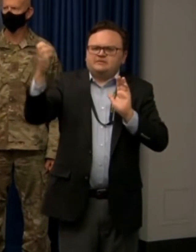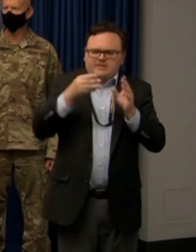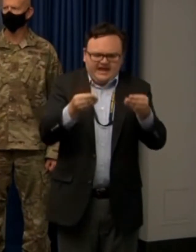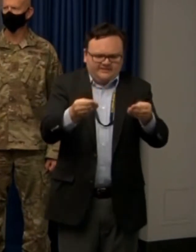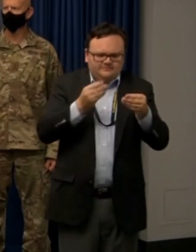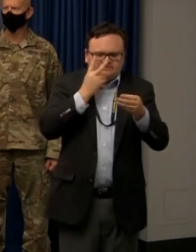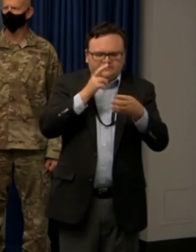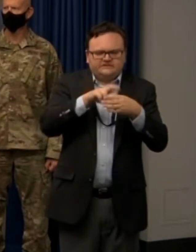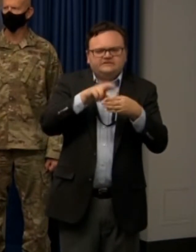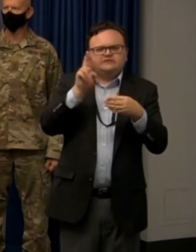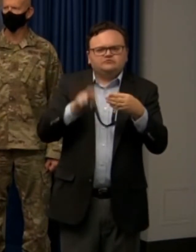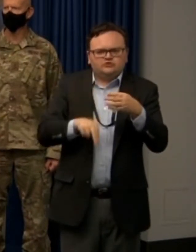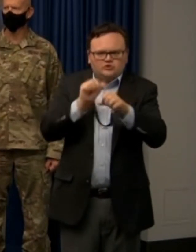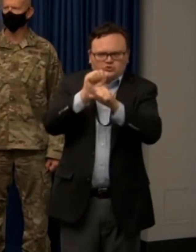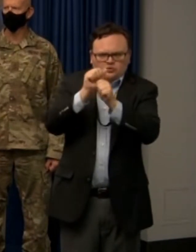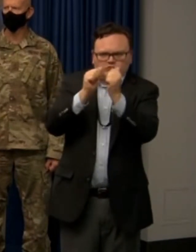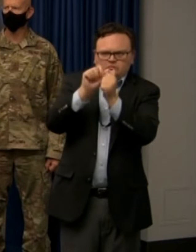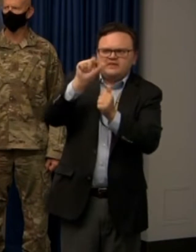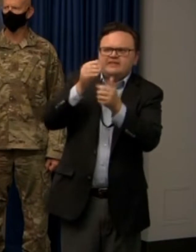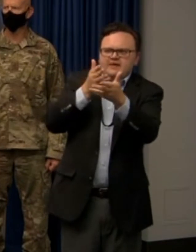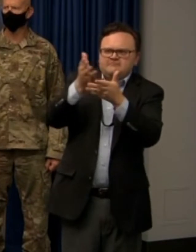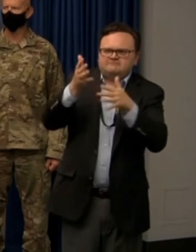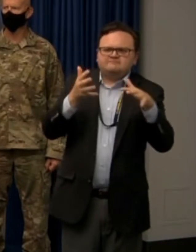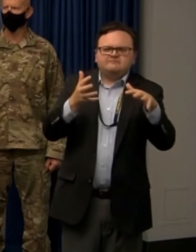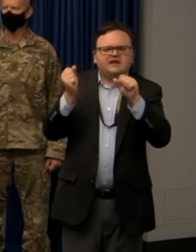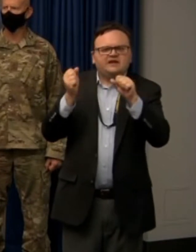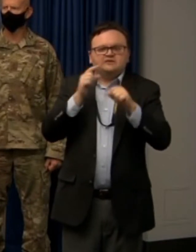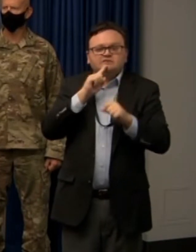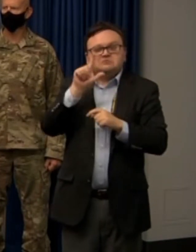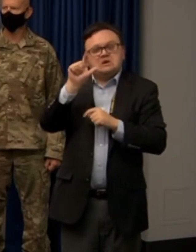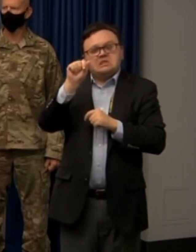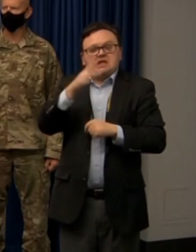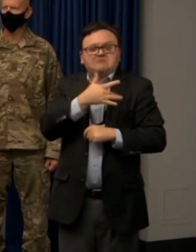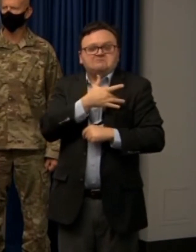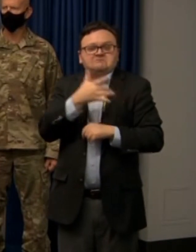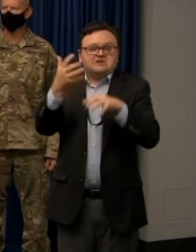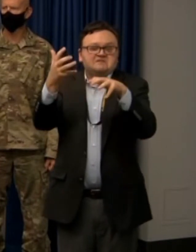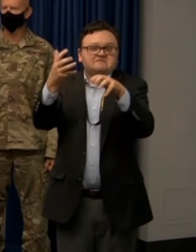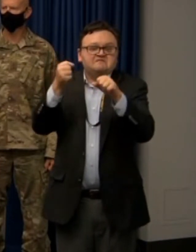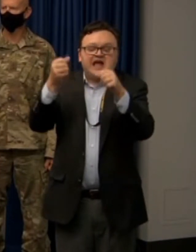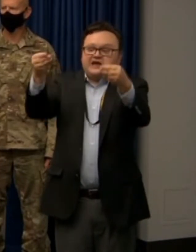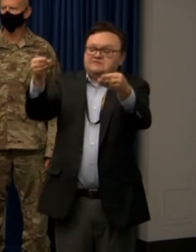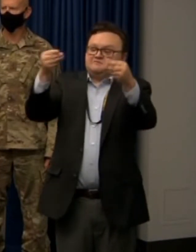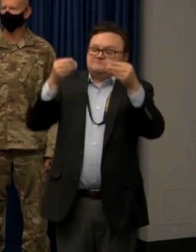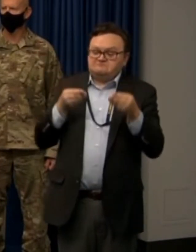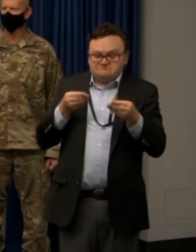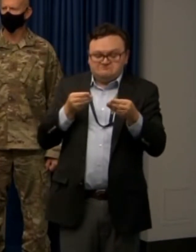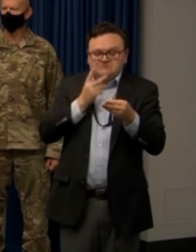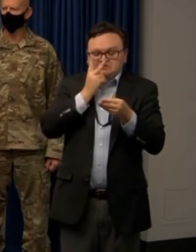And once it gets to the lab, these labs have turned it around in pretty good time. And so we've actually been